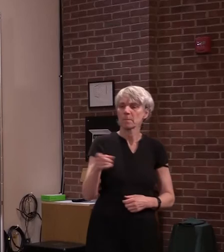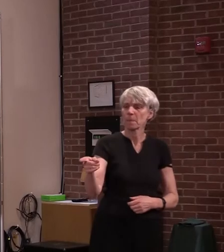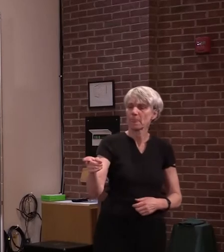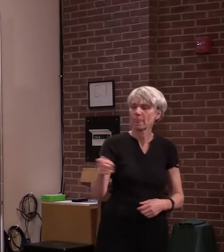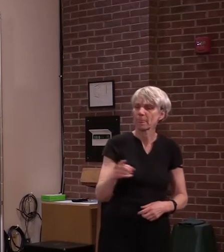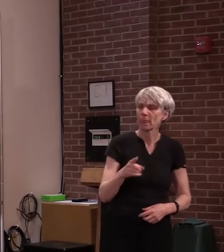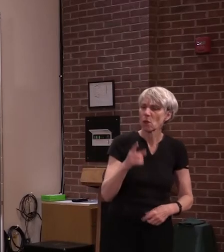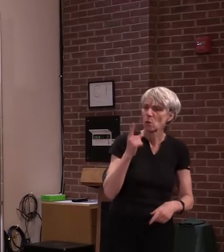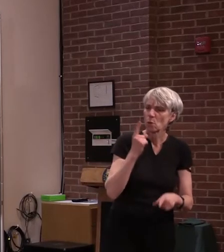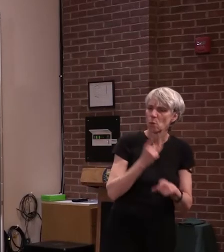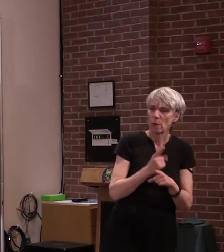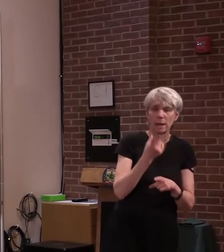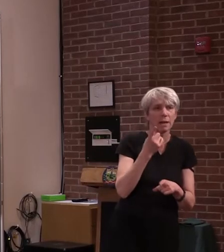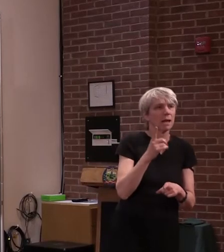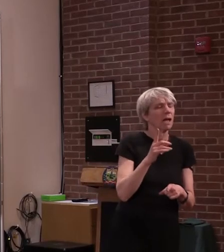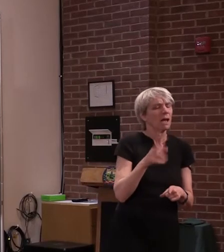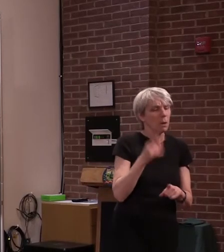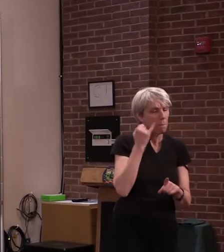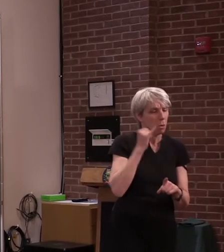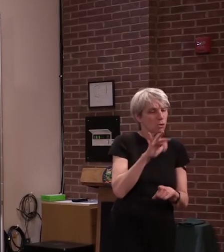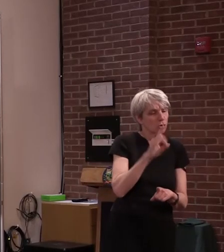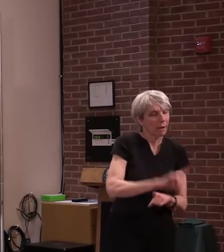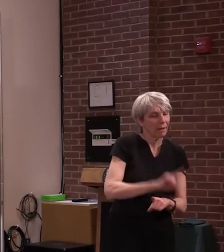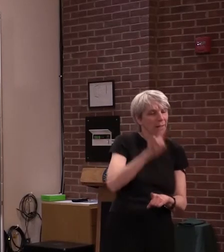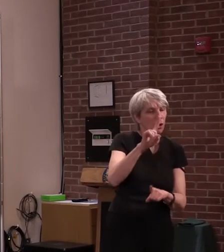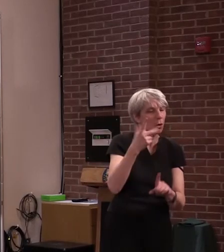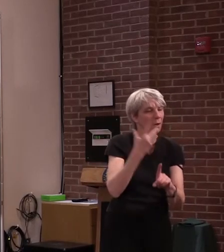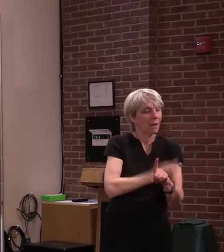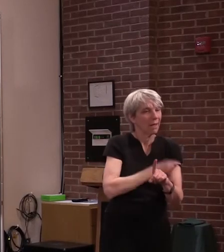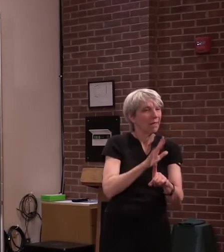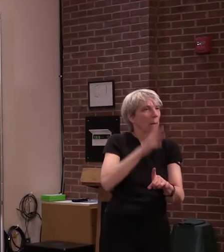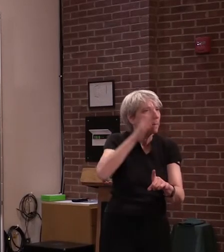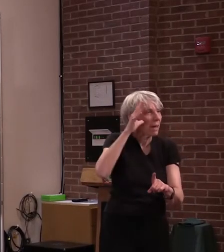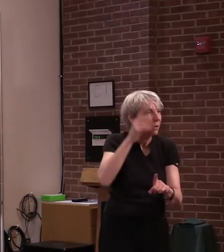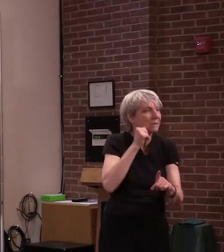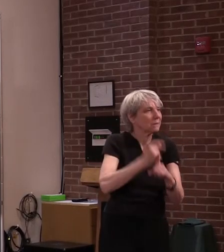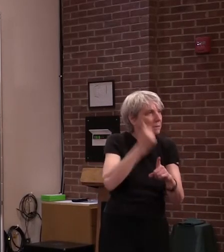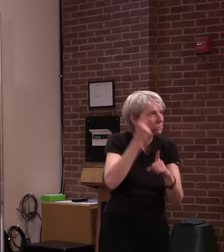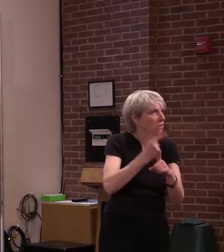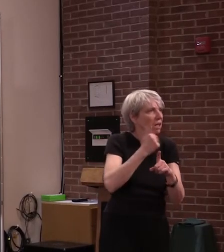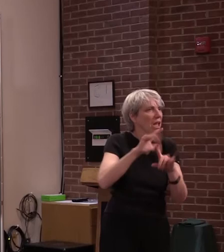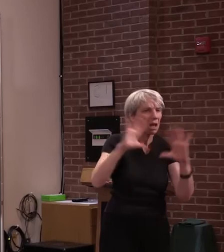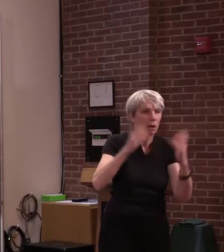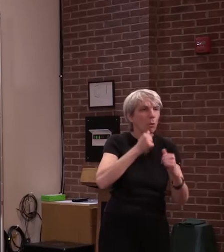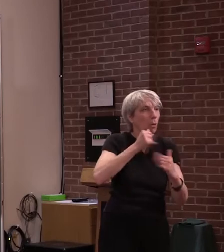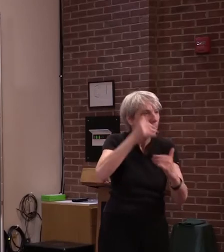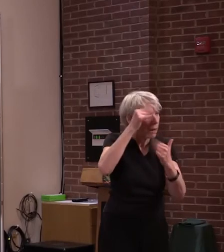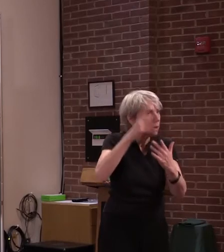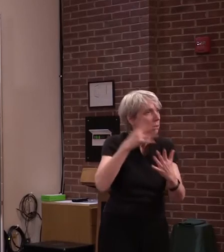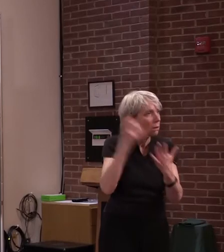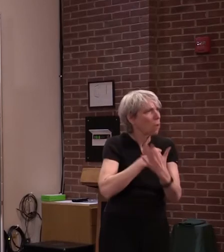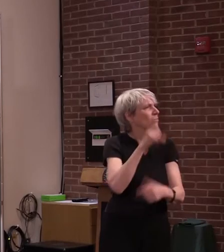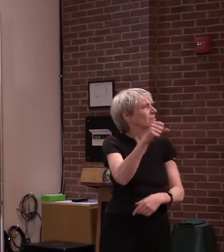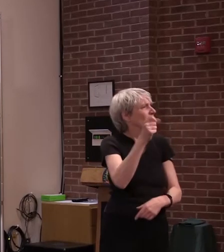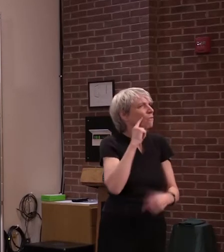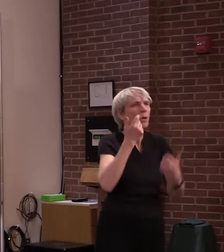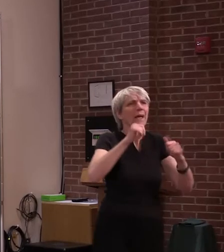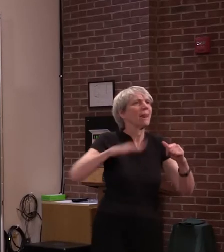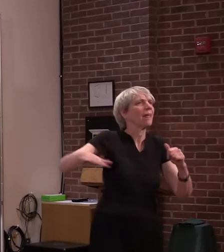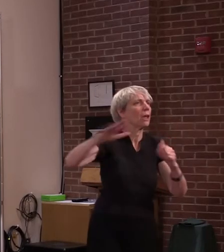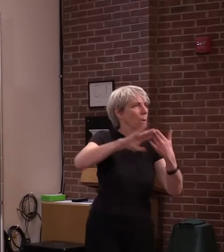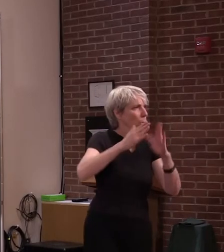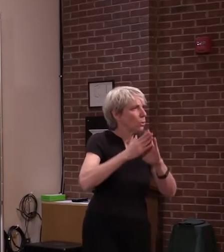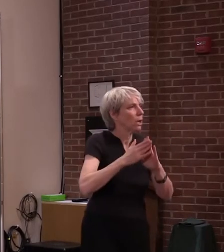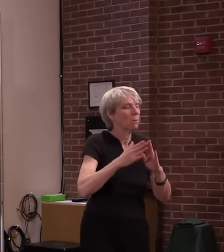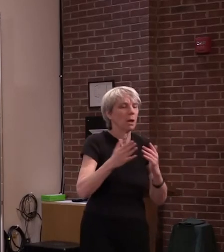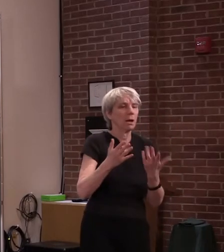also get vaccines at those clinics as well, yes. Right? It's not just students. Yes, they're meant to be for the community, but conveniently located at the